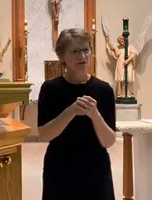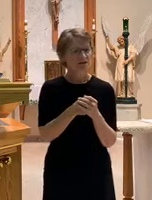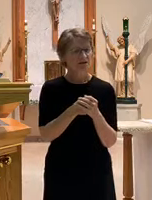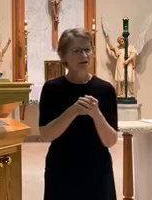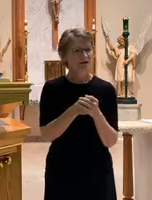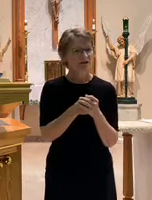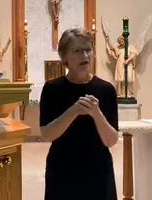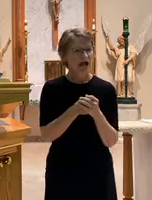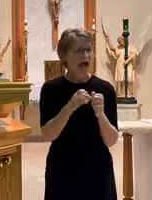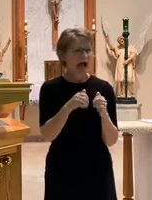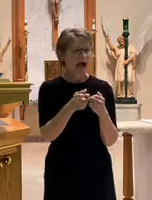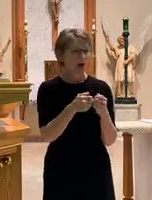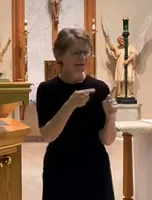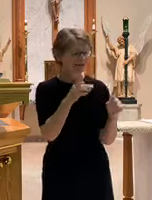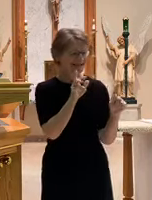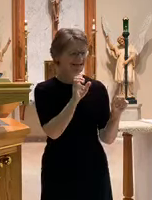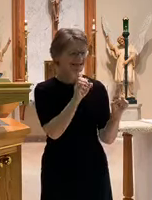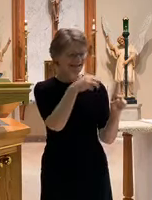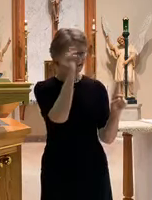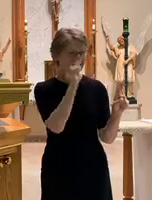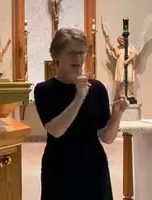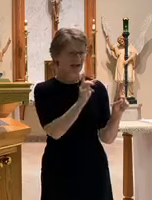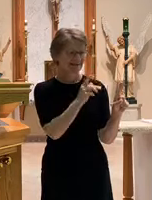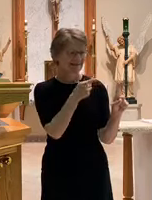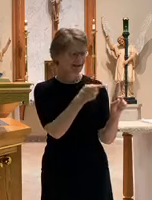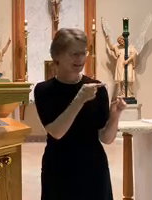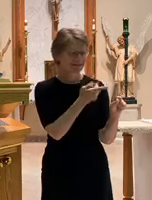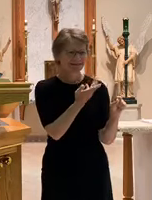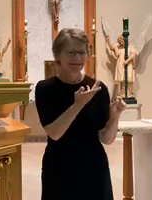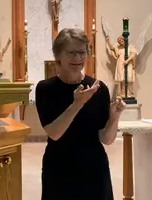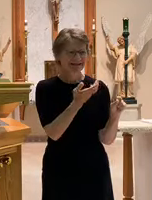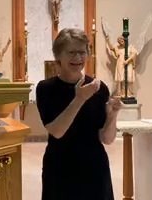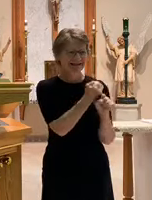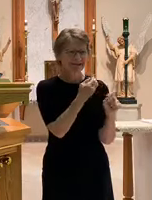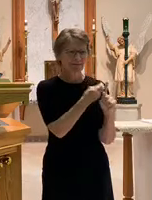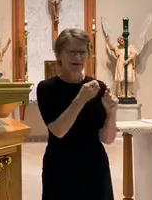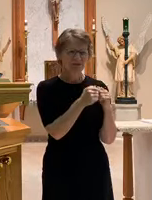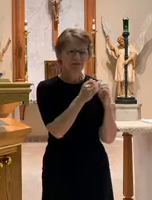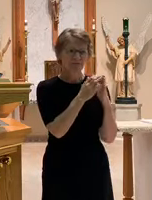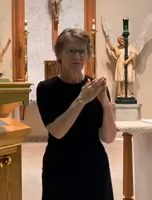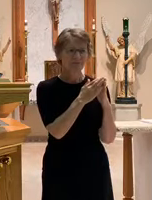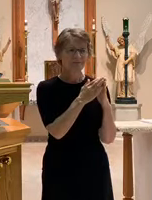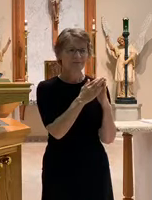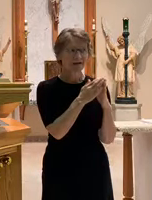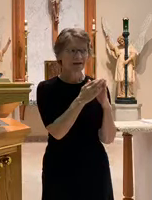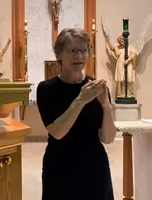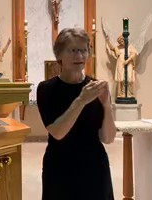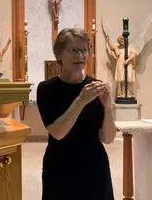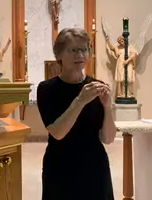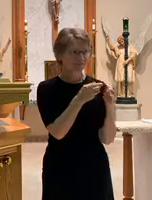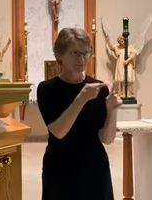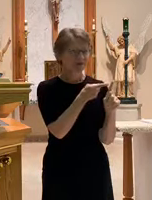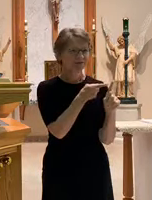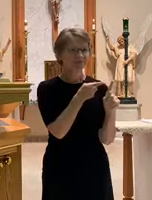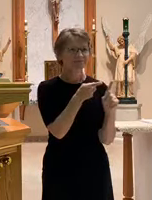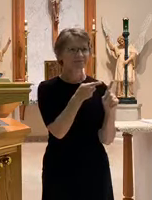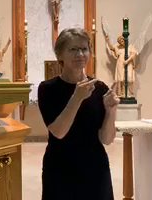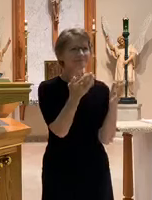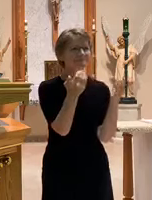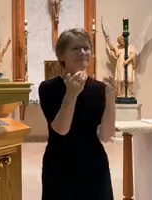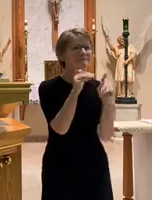by donations and charity and that, but I think Sister Kathleen just exemplifies again this